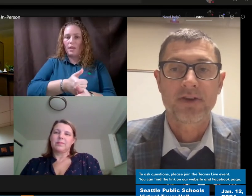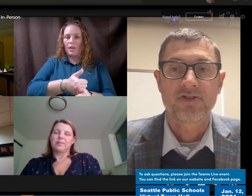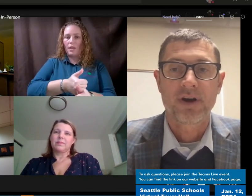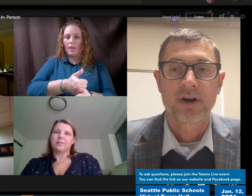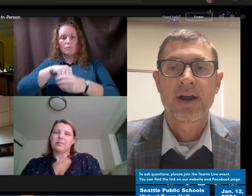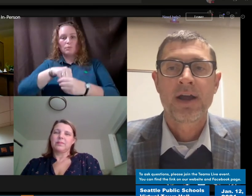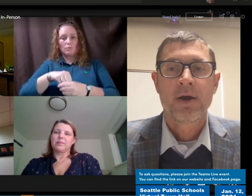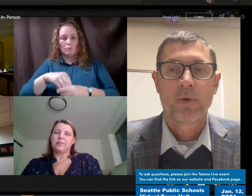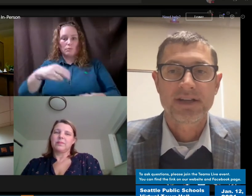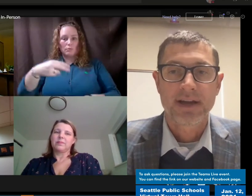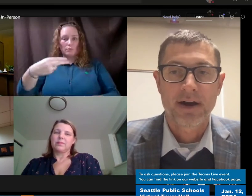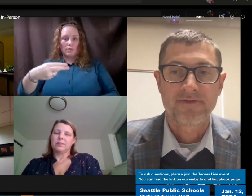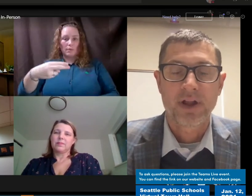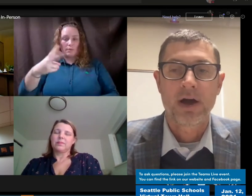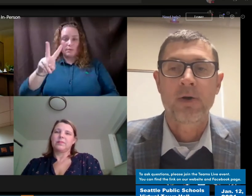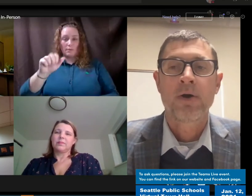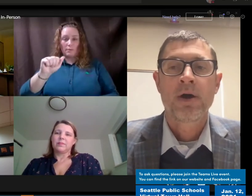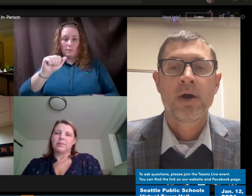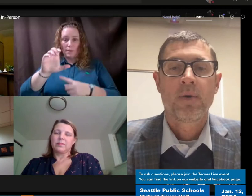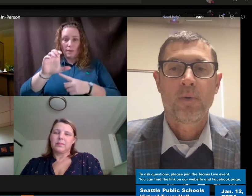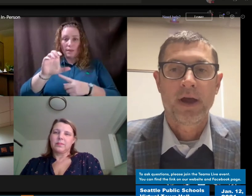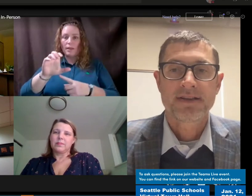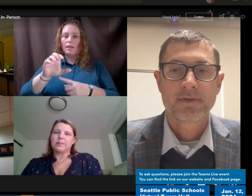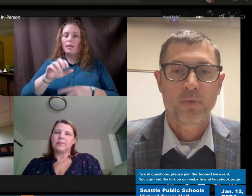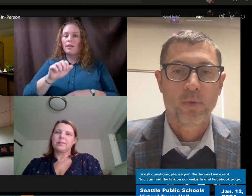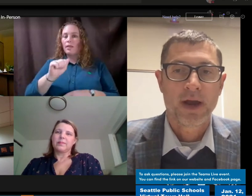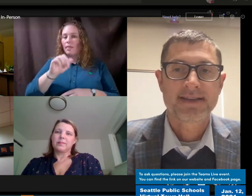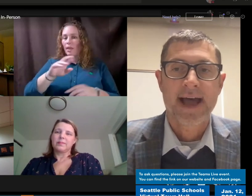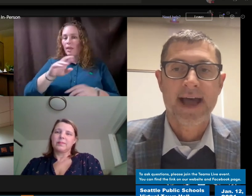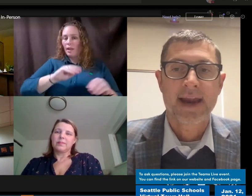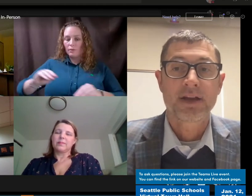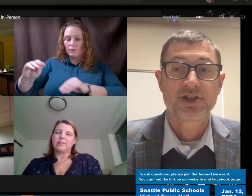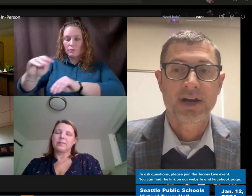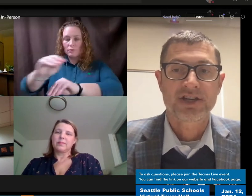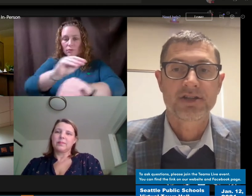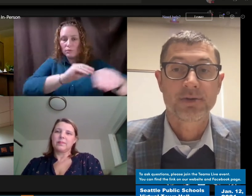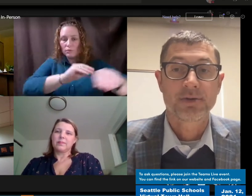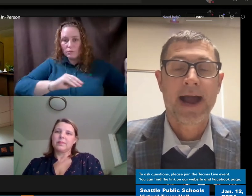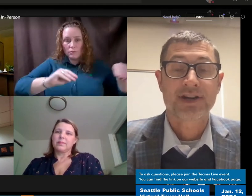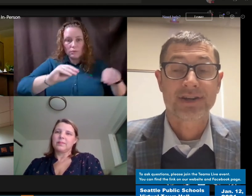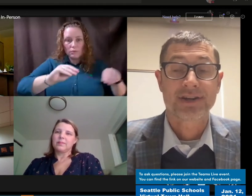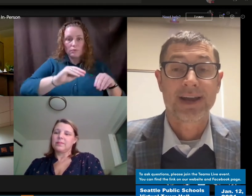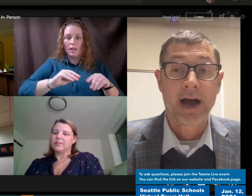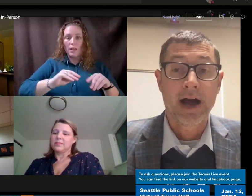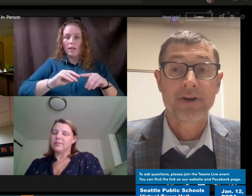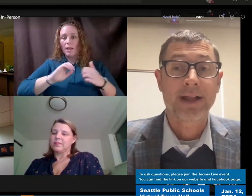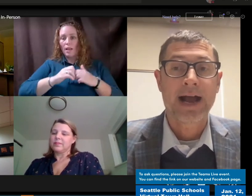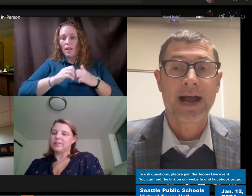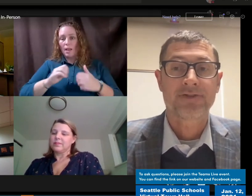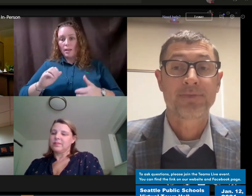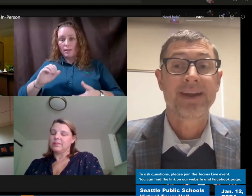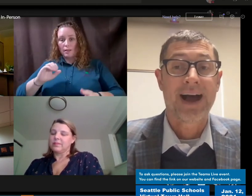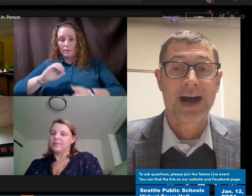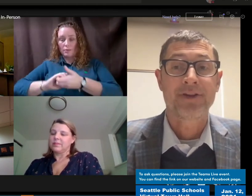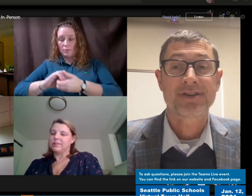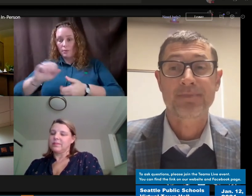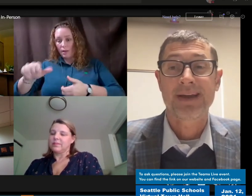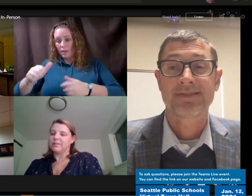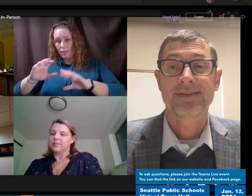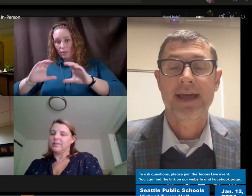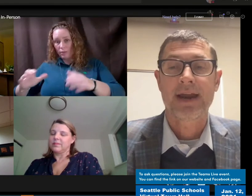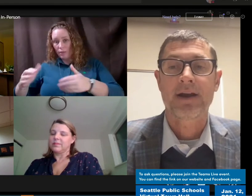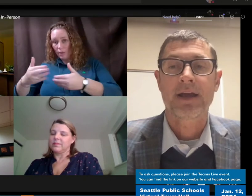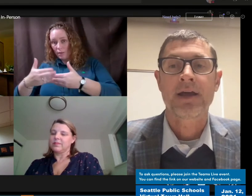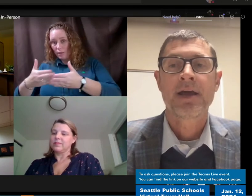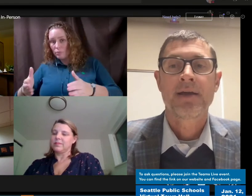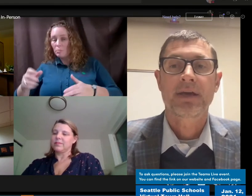sure what's the airflow, what is that in conjunction to actually other classrooms and other spaces in that